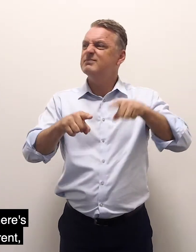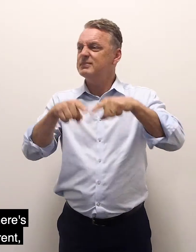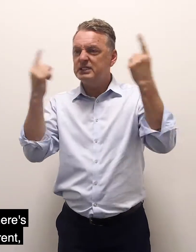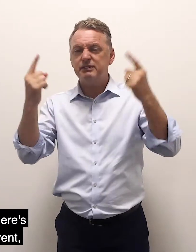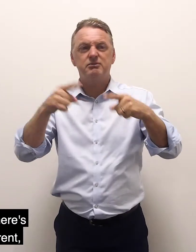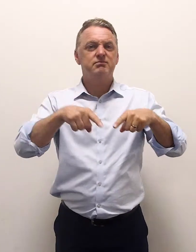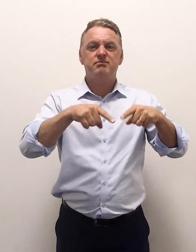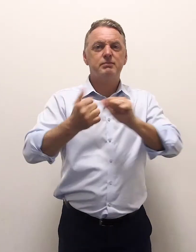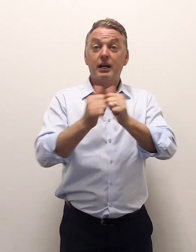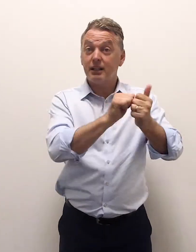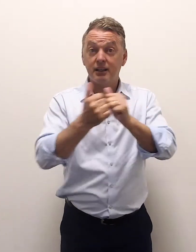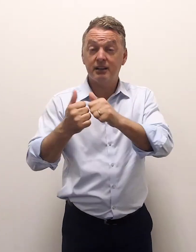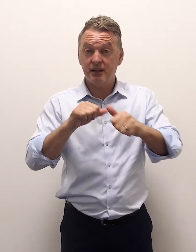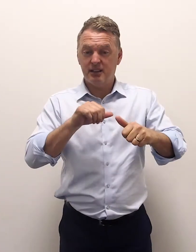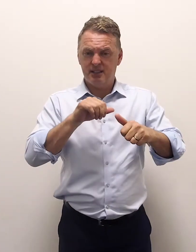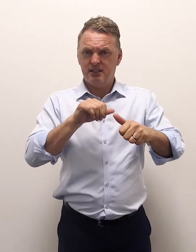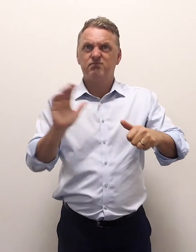quite a few different